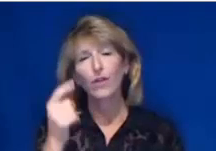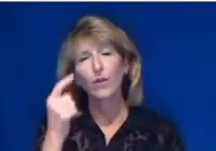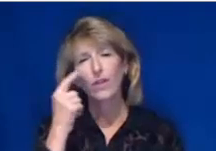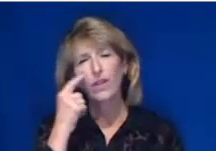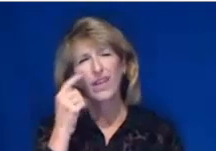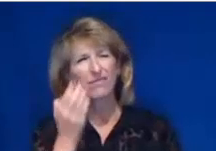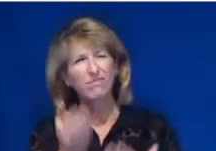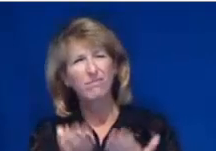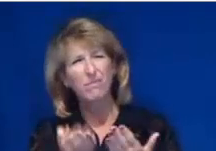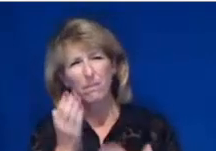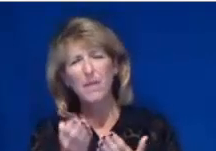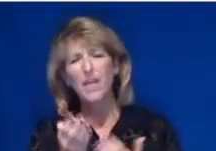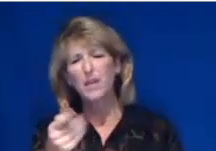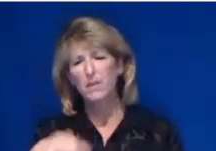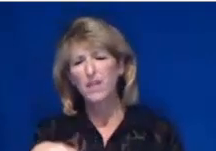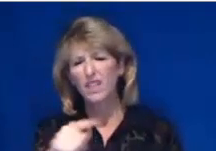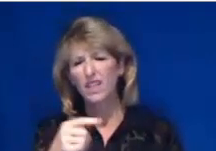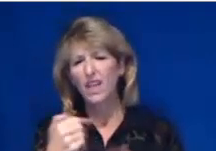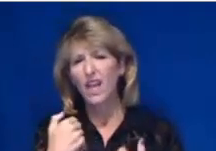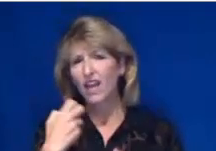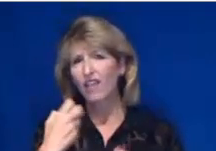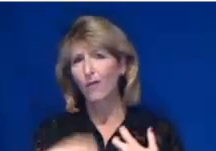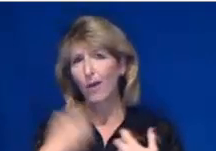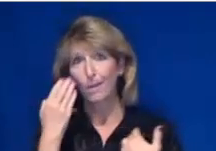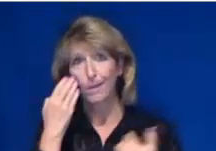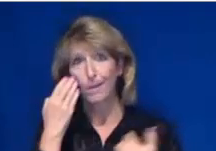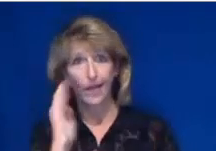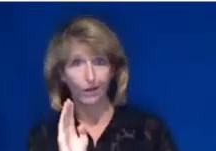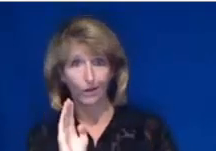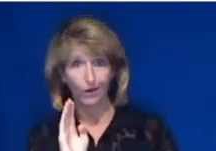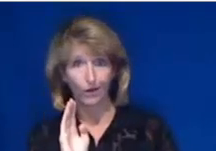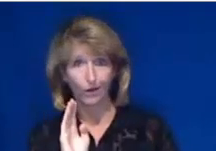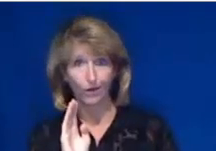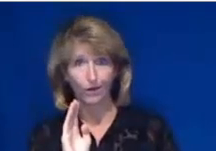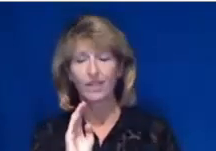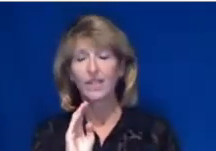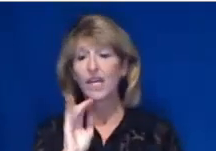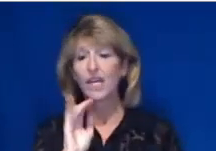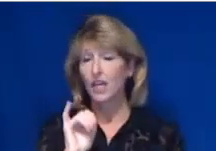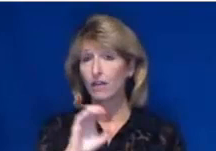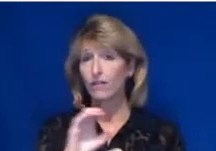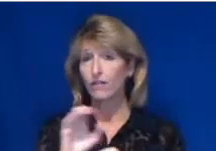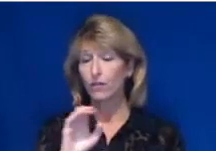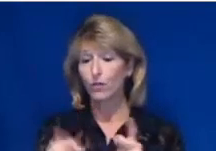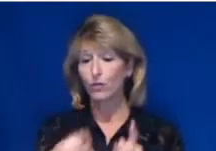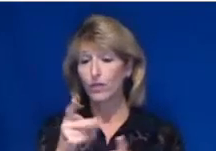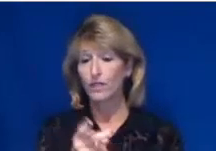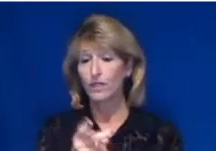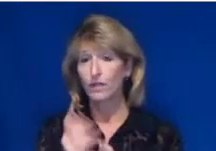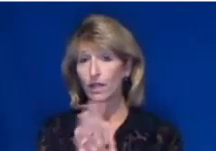maybe you're working with clients or students that you're thinking might have a problem, but you don't know.